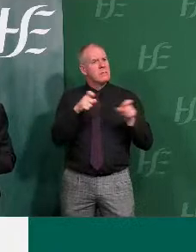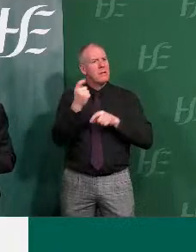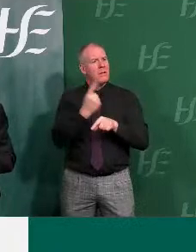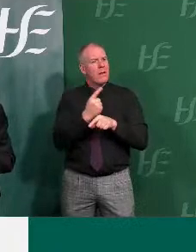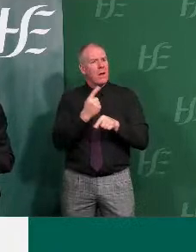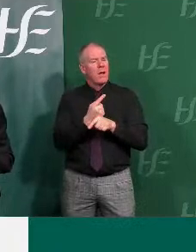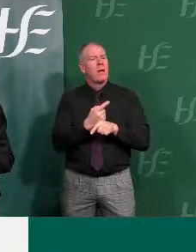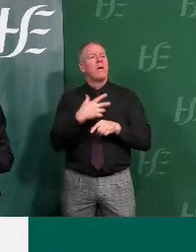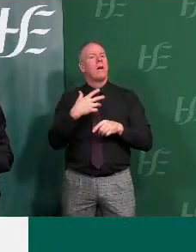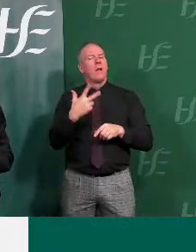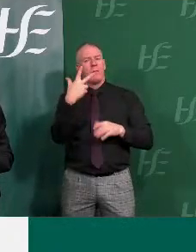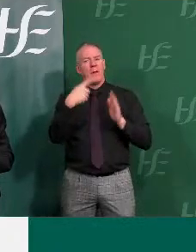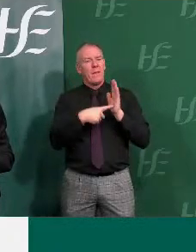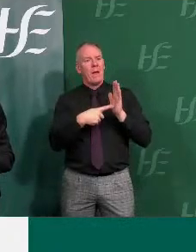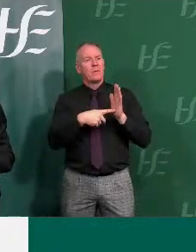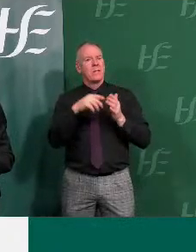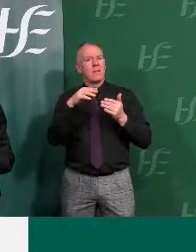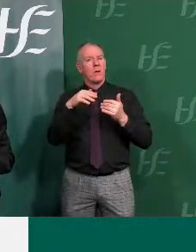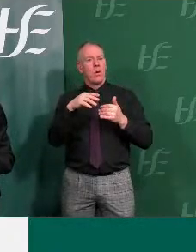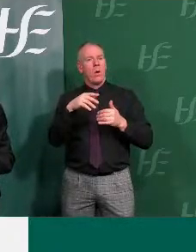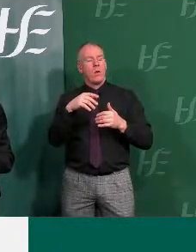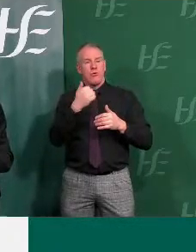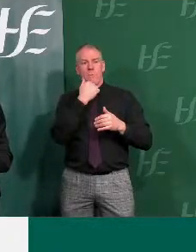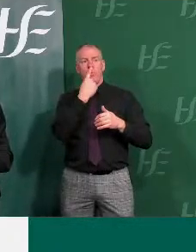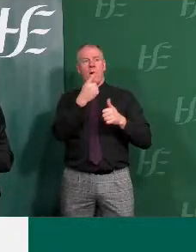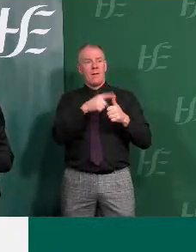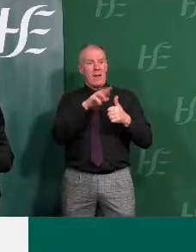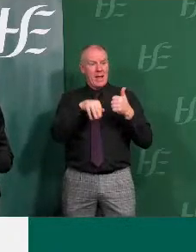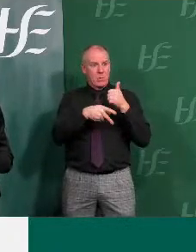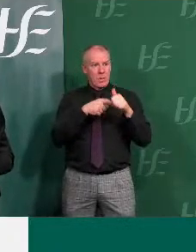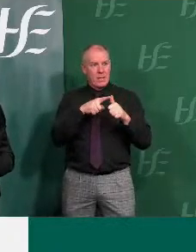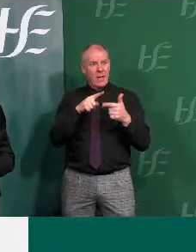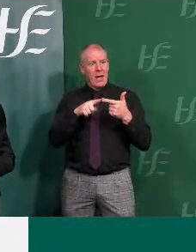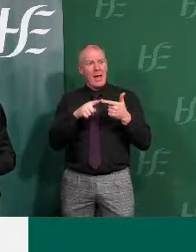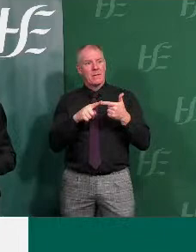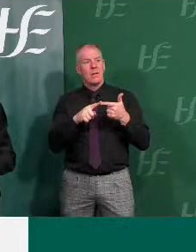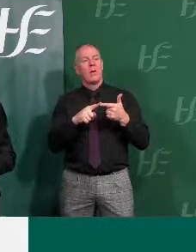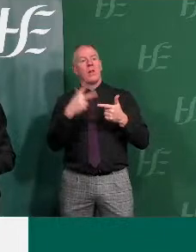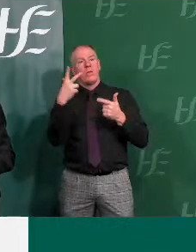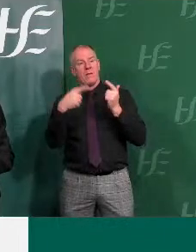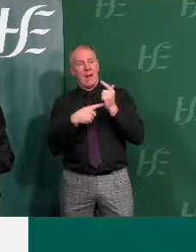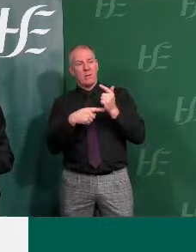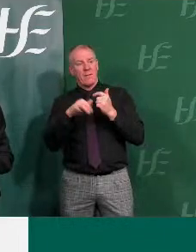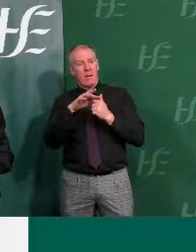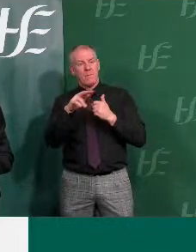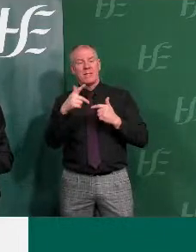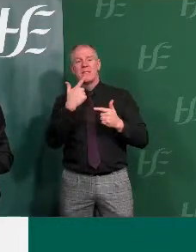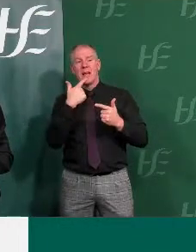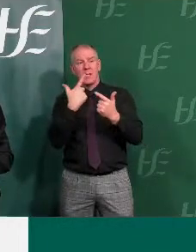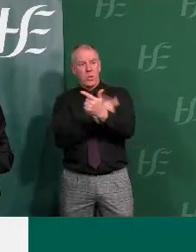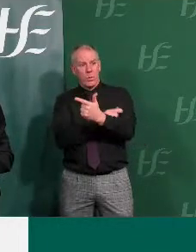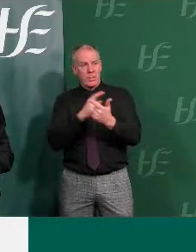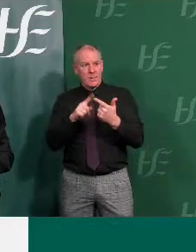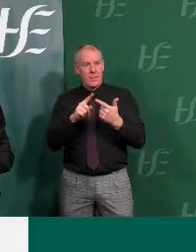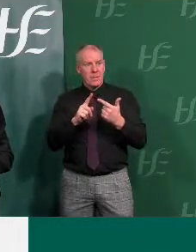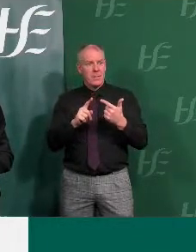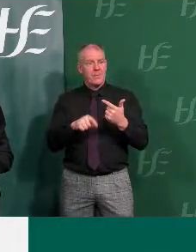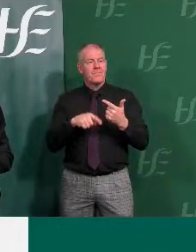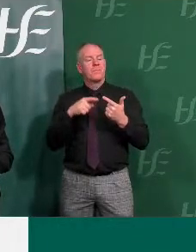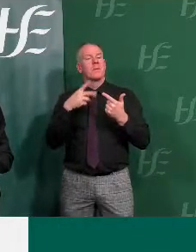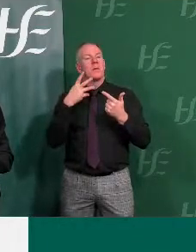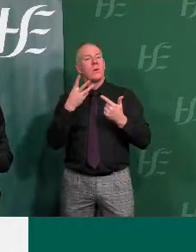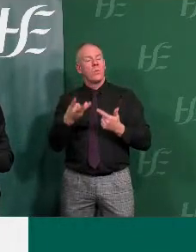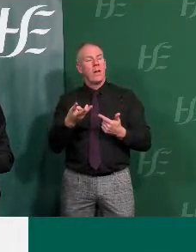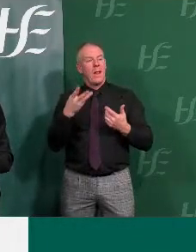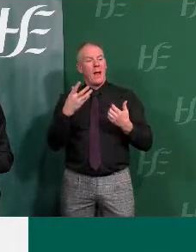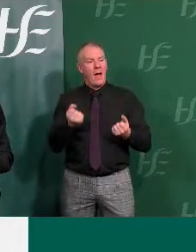see 3,000 dose 1s last week and a further 6,000 dose 2 uptakes. We have launched the children. Happy to answer some questions